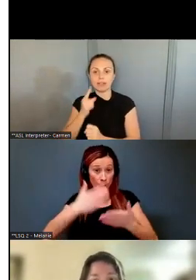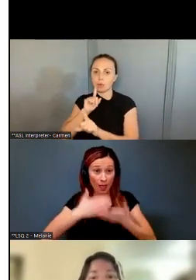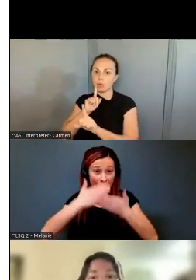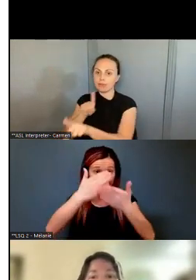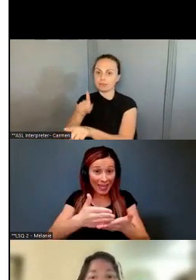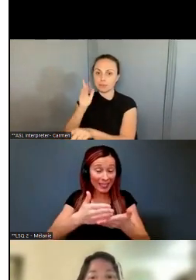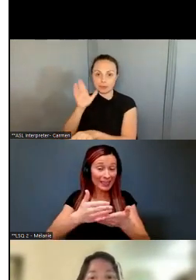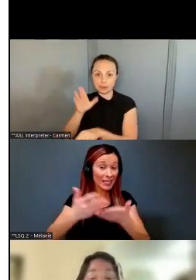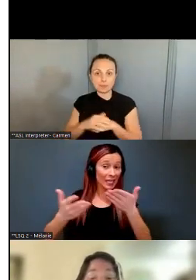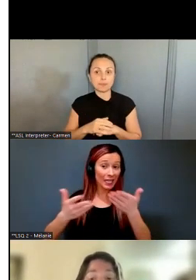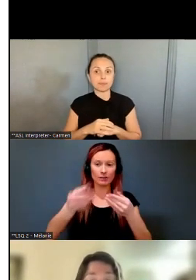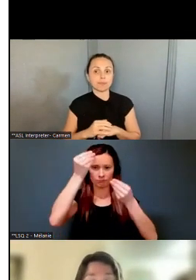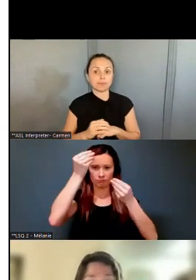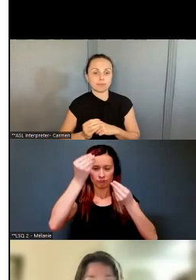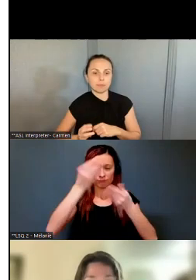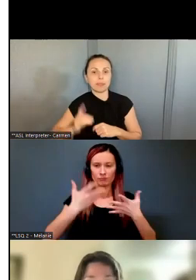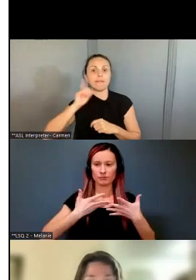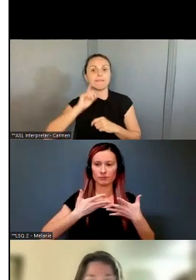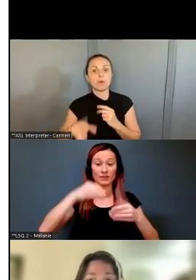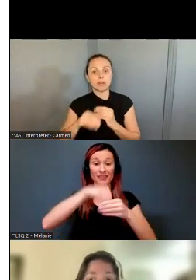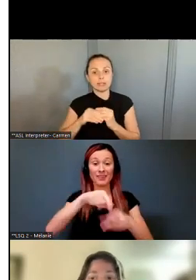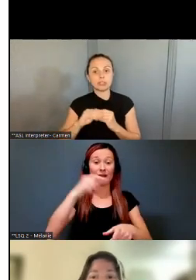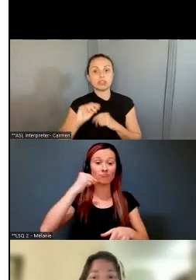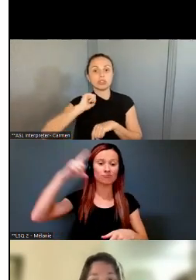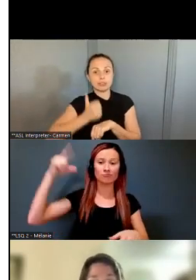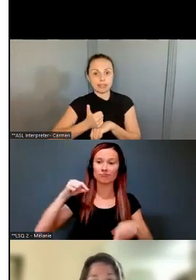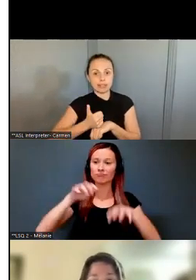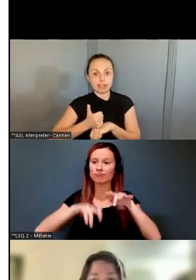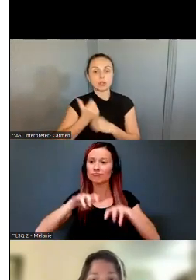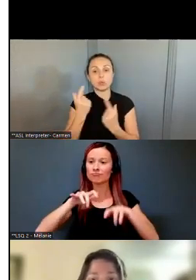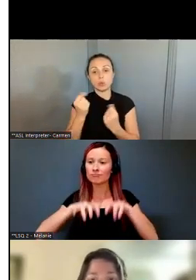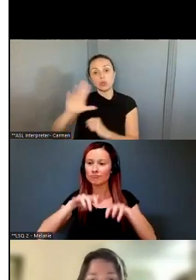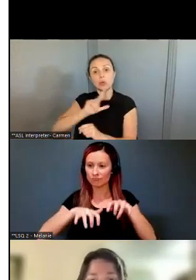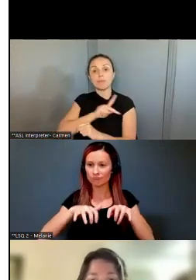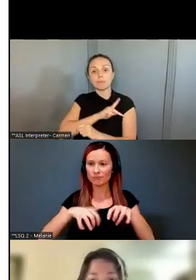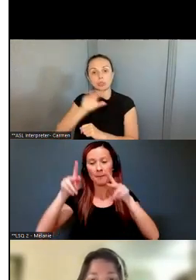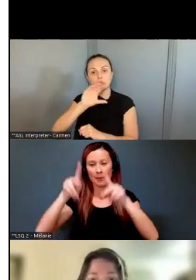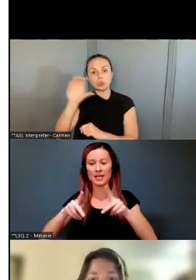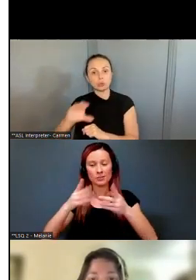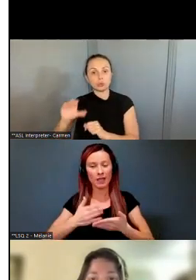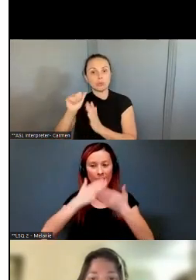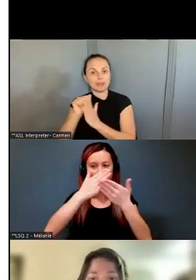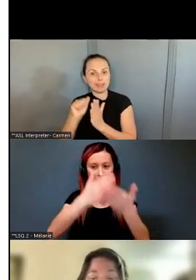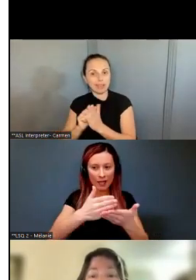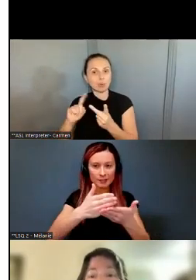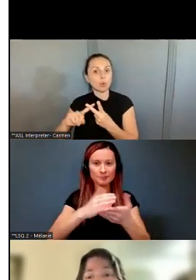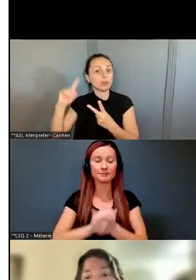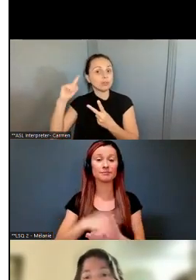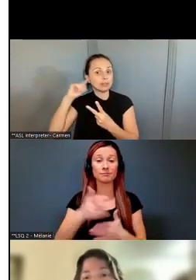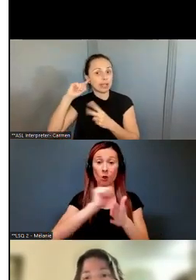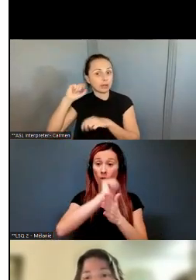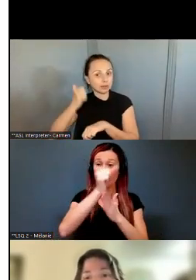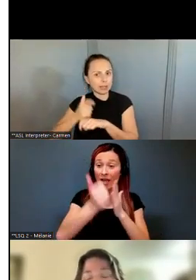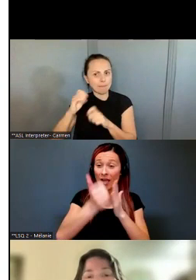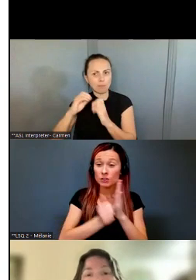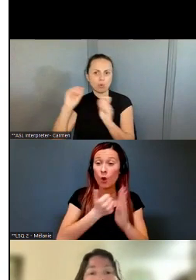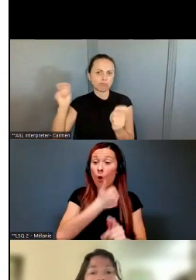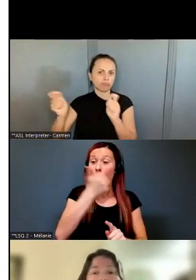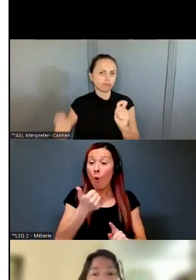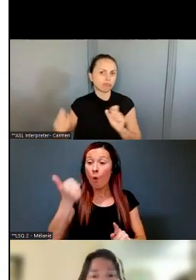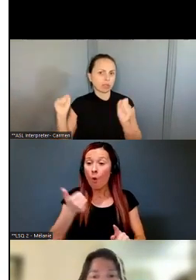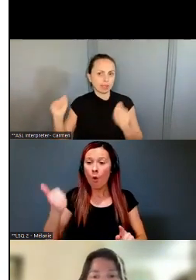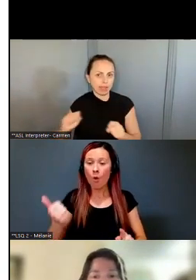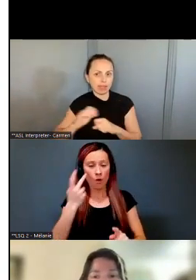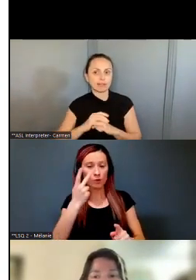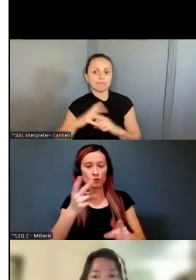you. For any additional settings, please go to your personal Zoom account settings or your audio settings for more customization.